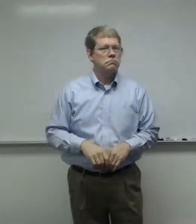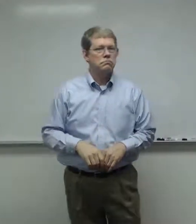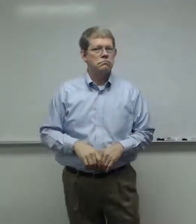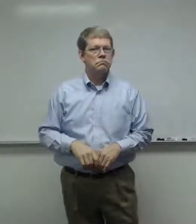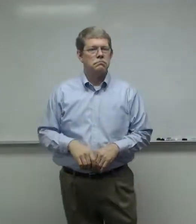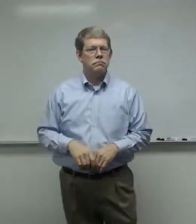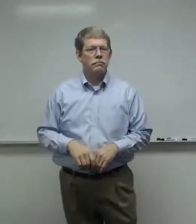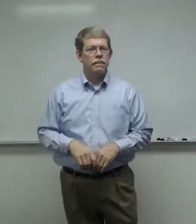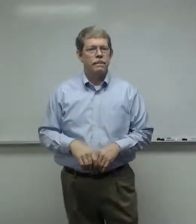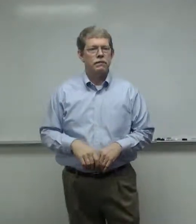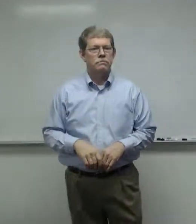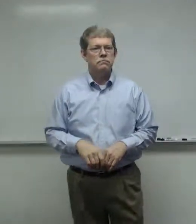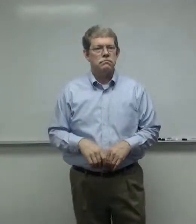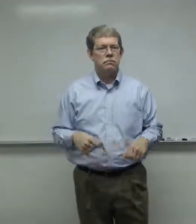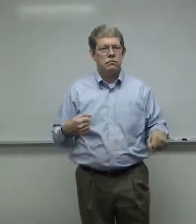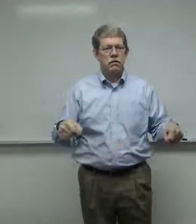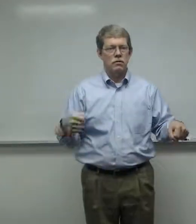movement. A motorcycle is one wrist.